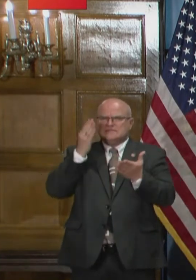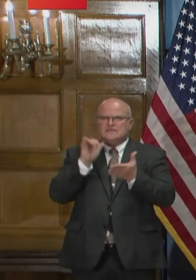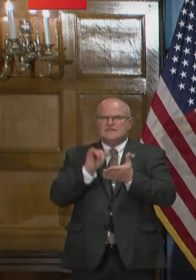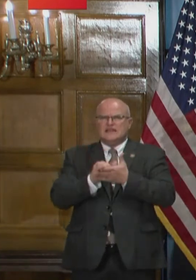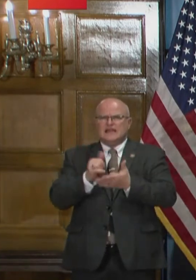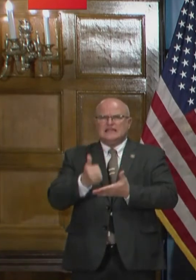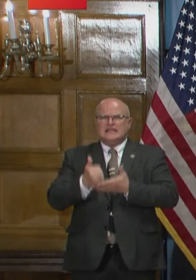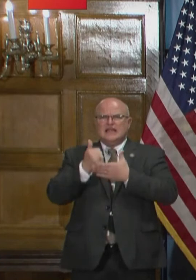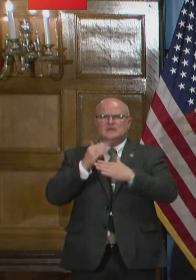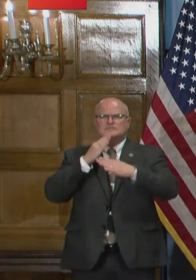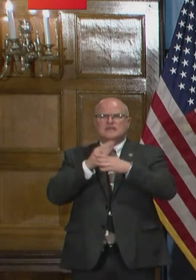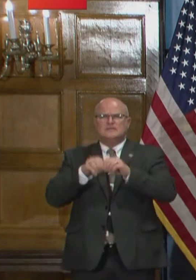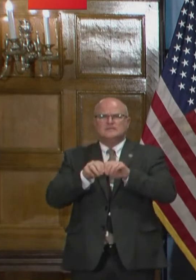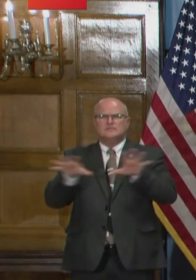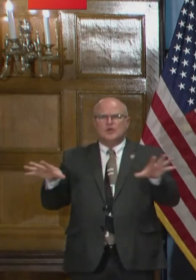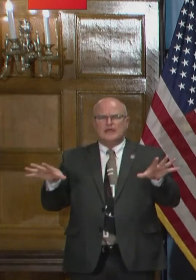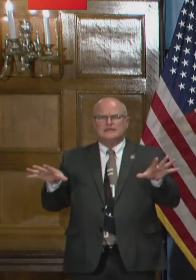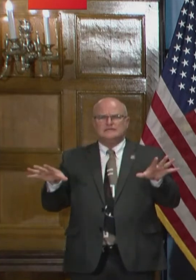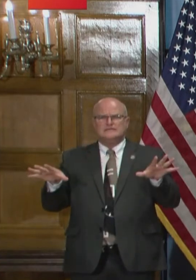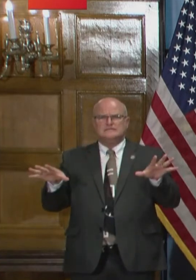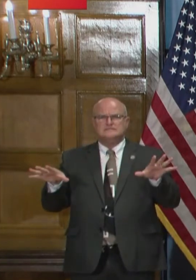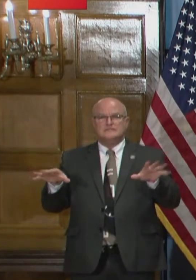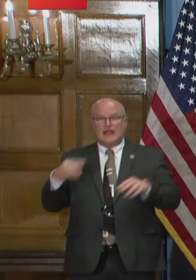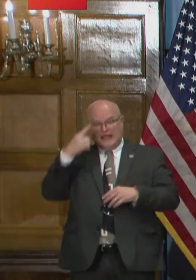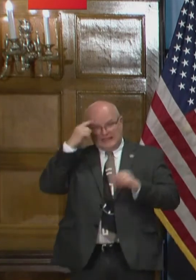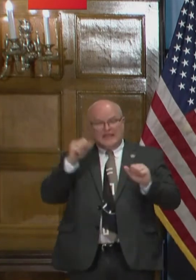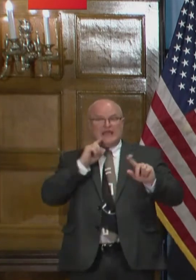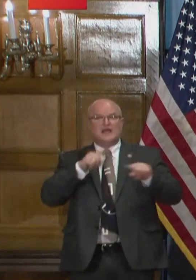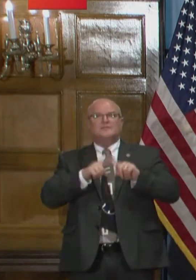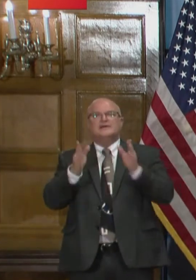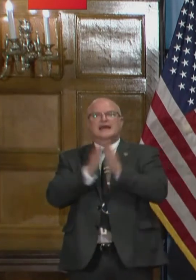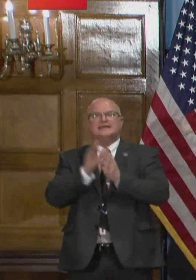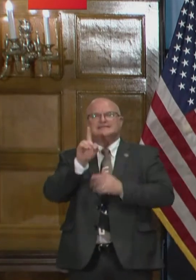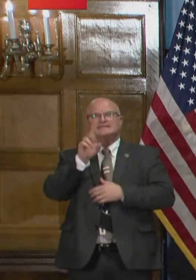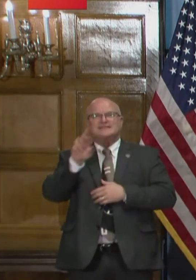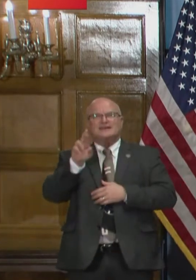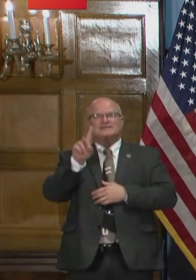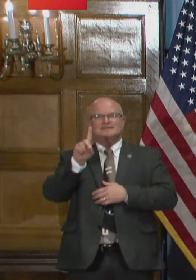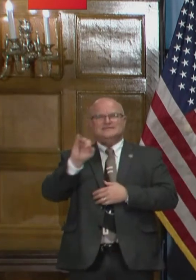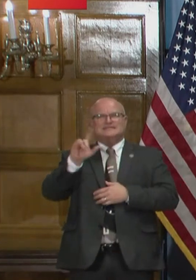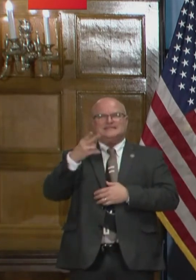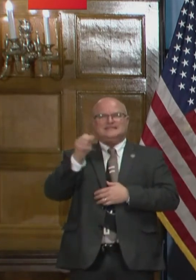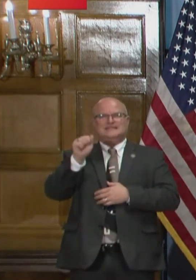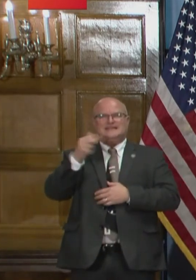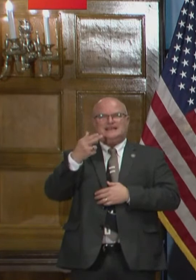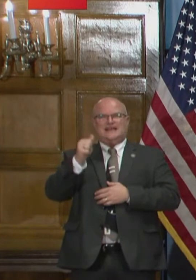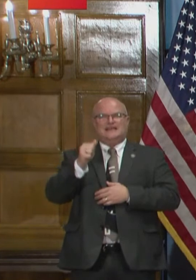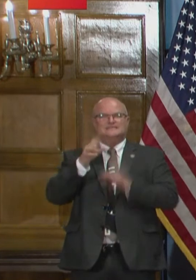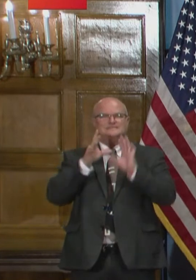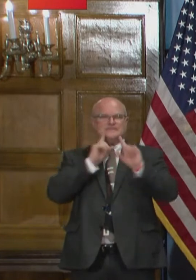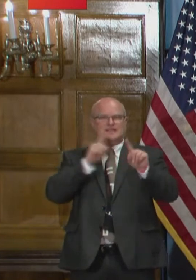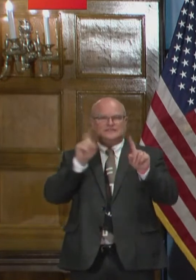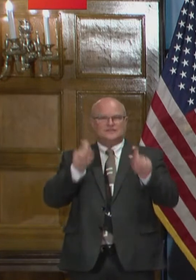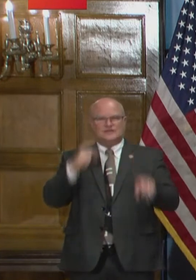spread? I think I could answer that, but I want to ask Dr. Delahaye to take that on.